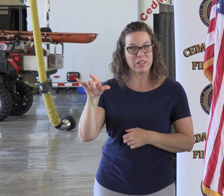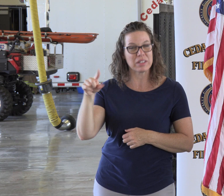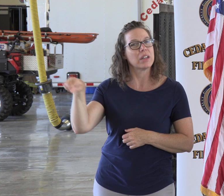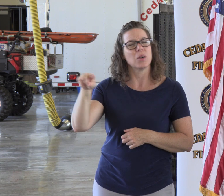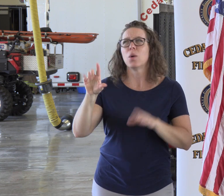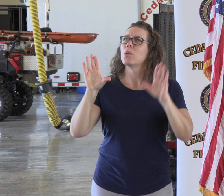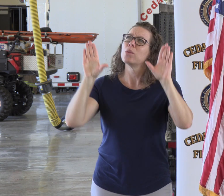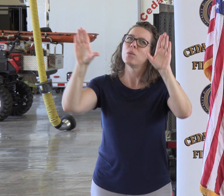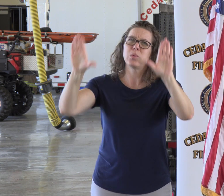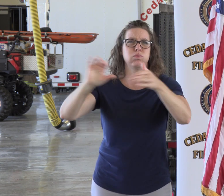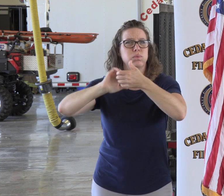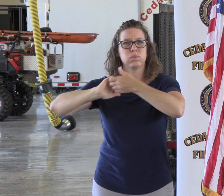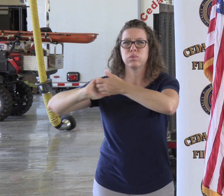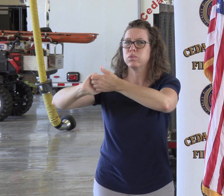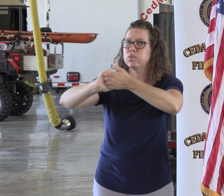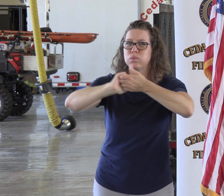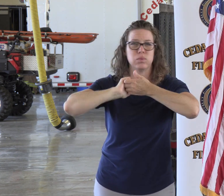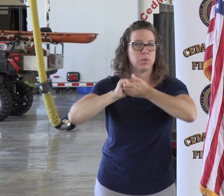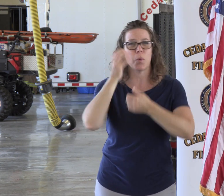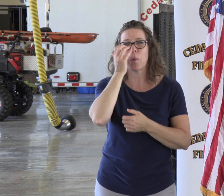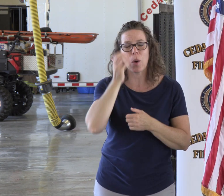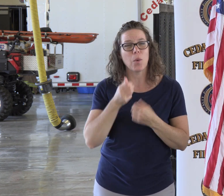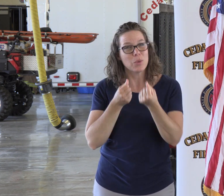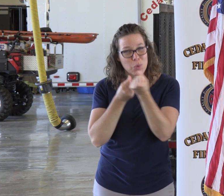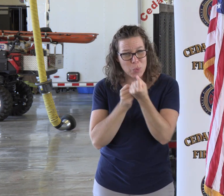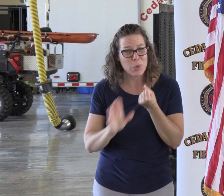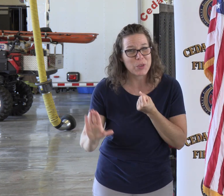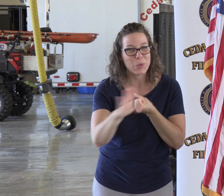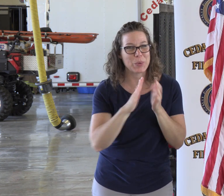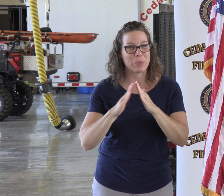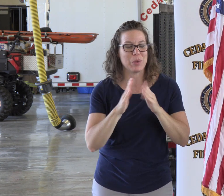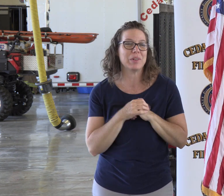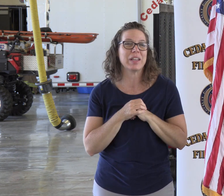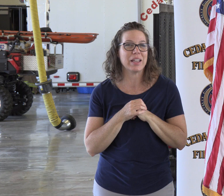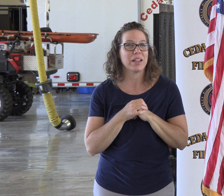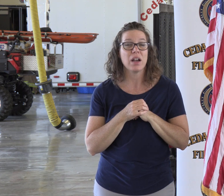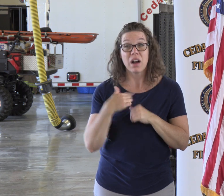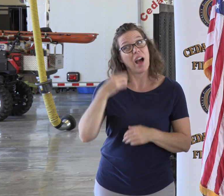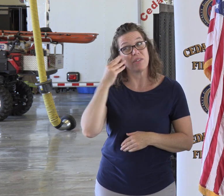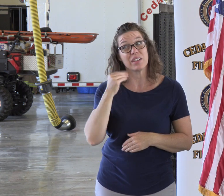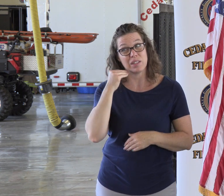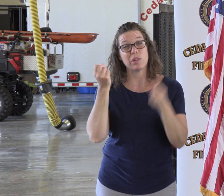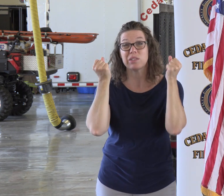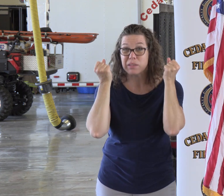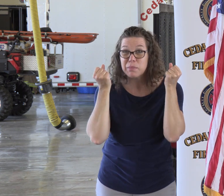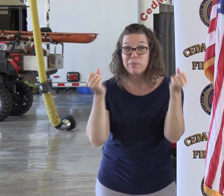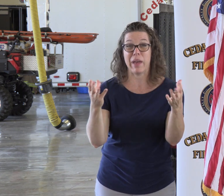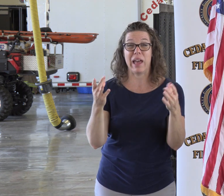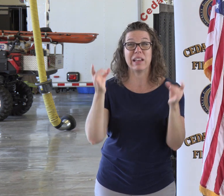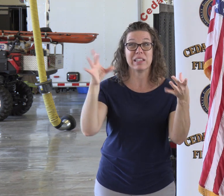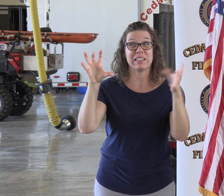done an incredibly outstanding, amazing job supporting your community. I've been through many disasters in many towns, and